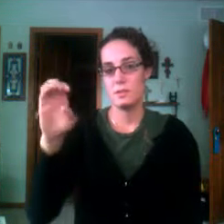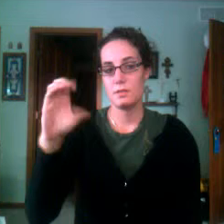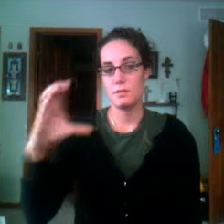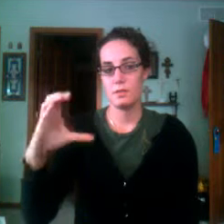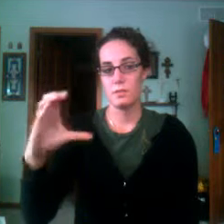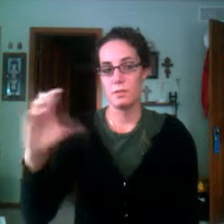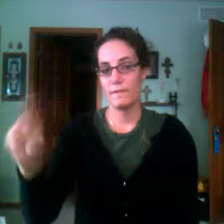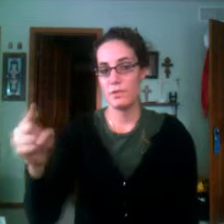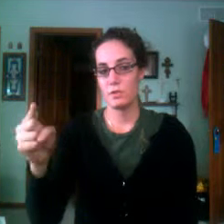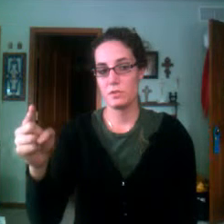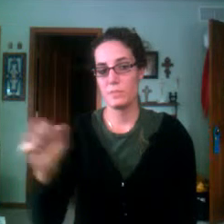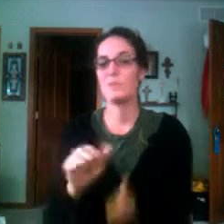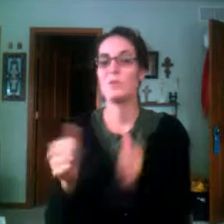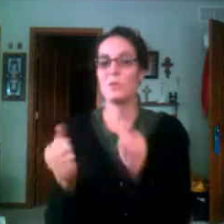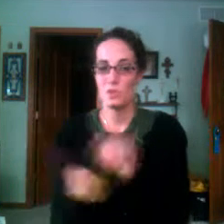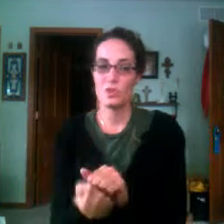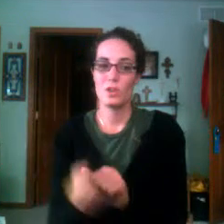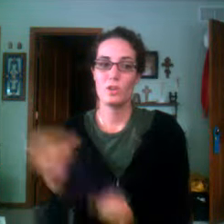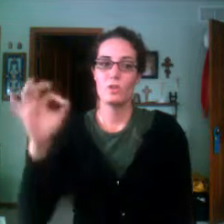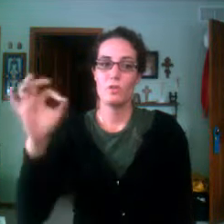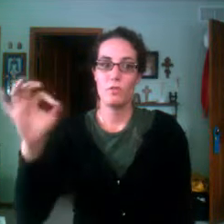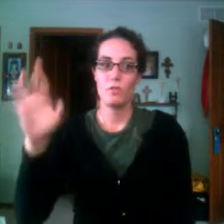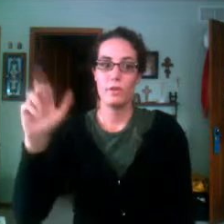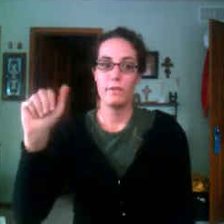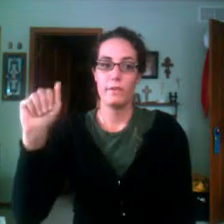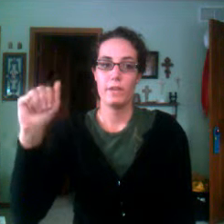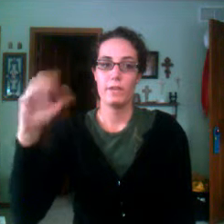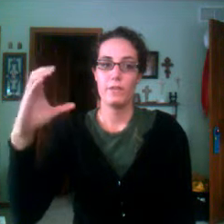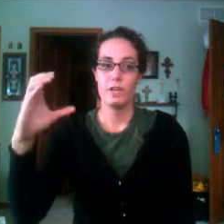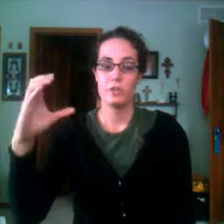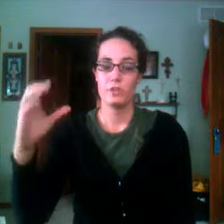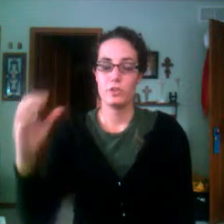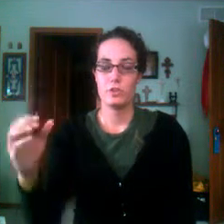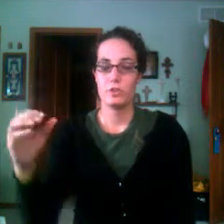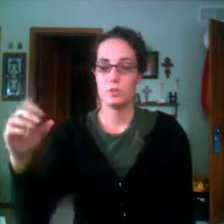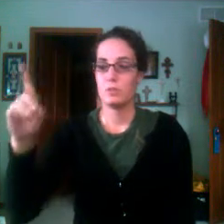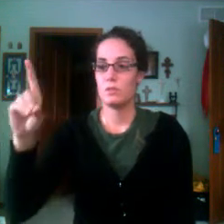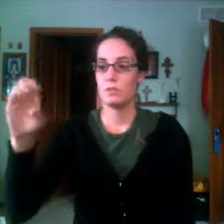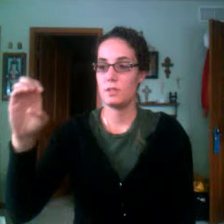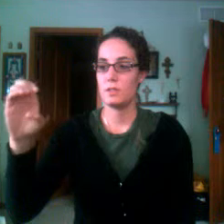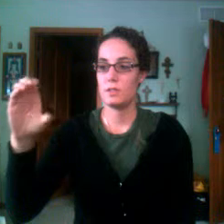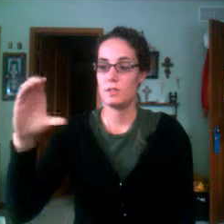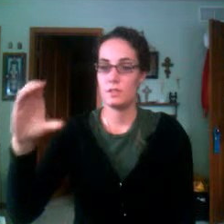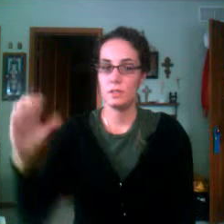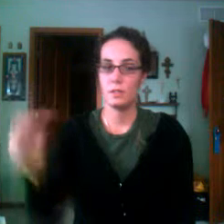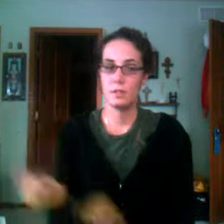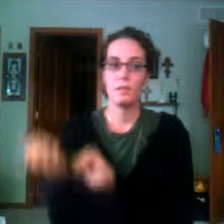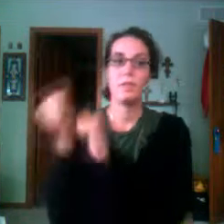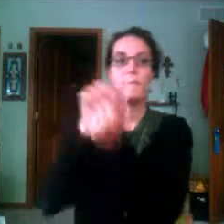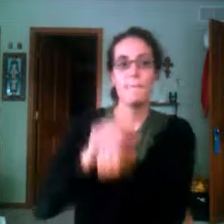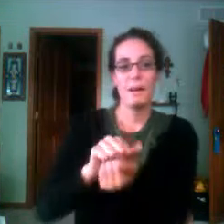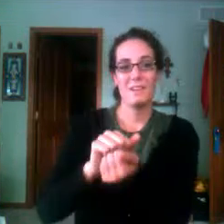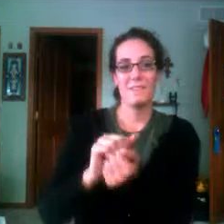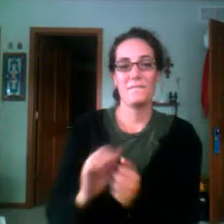We're going to learn how to convert fractions to decimals and decimals to fractions in more detail in the lesson that is